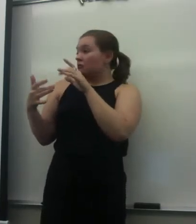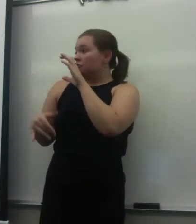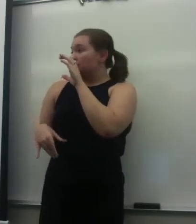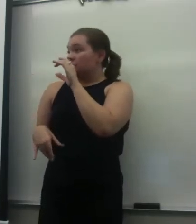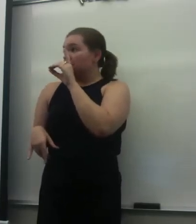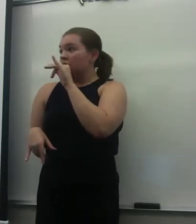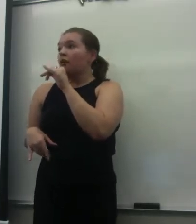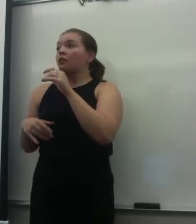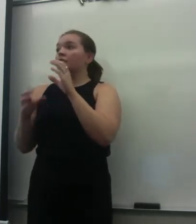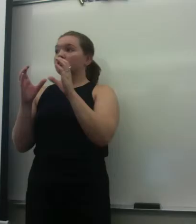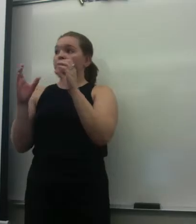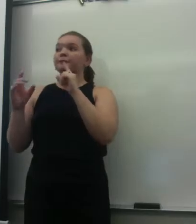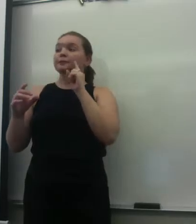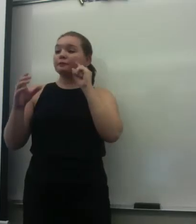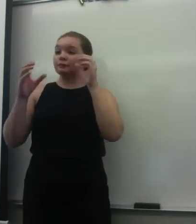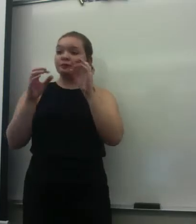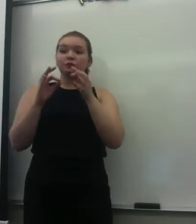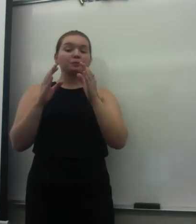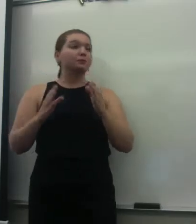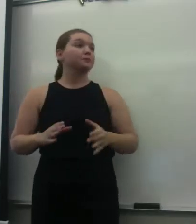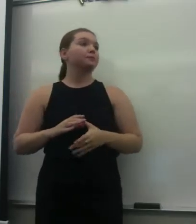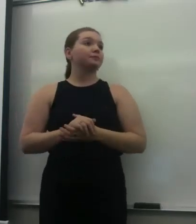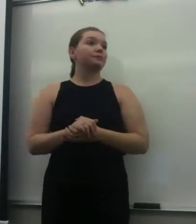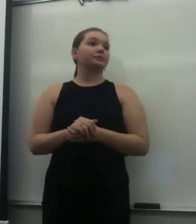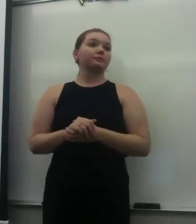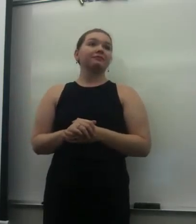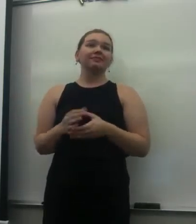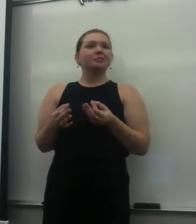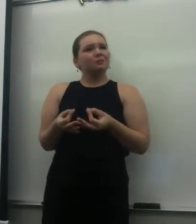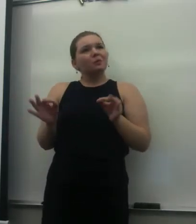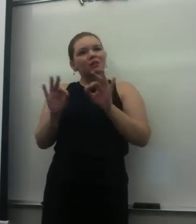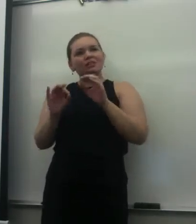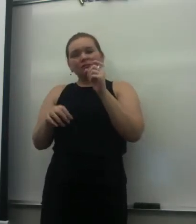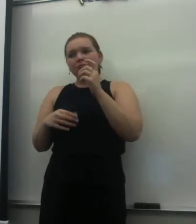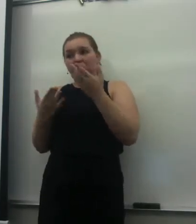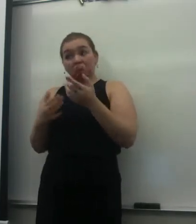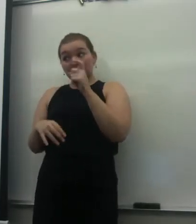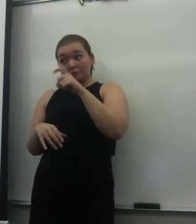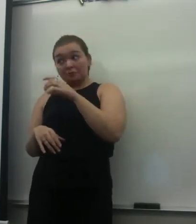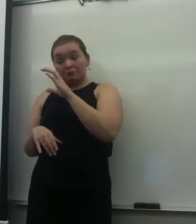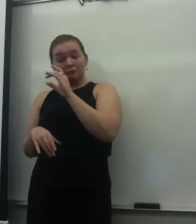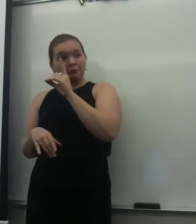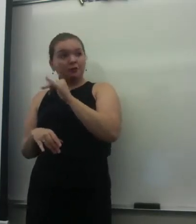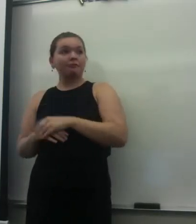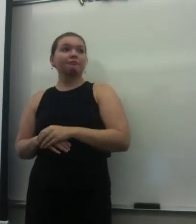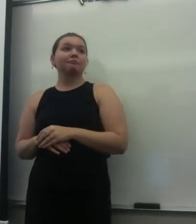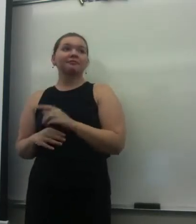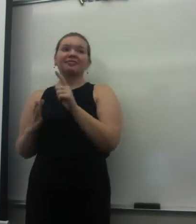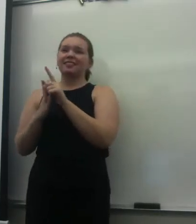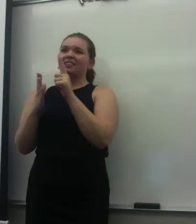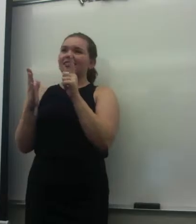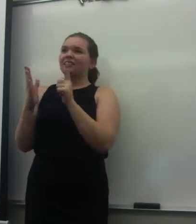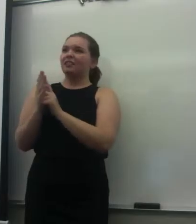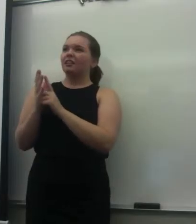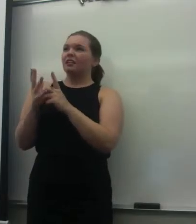to work with a CDI for this because legal is so intense